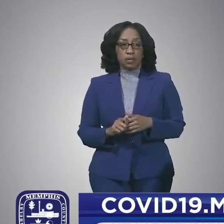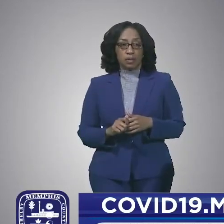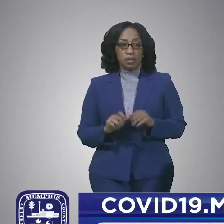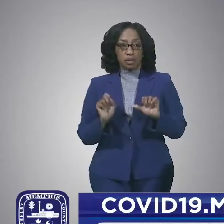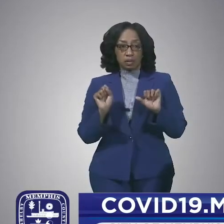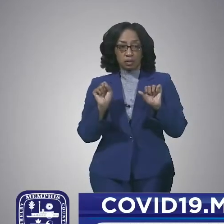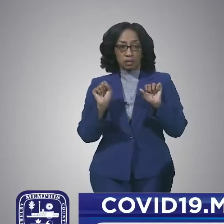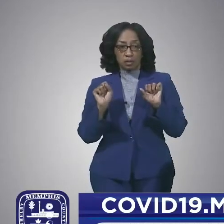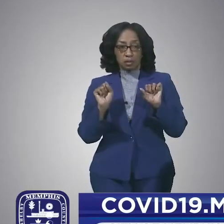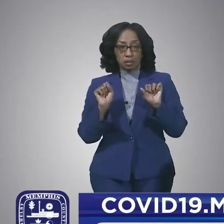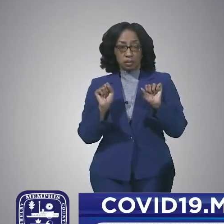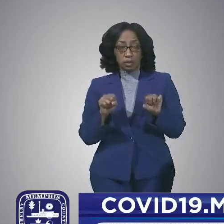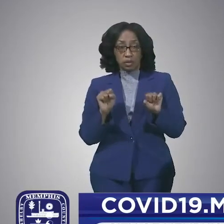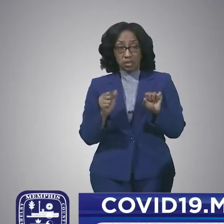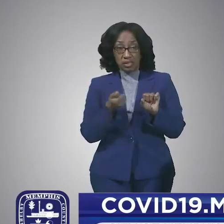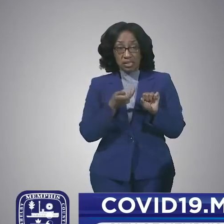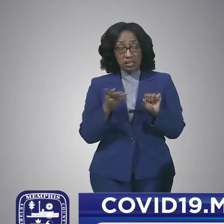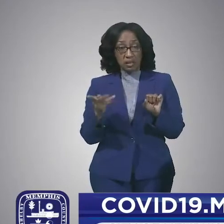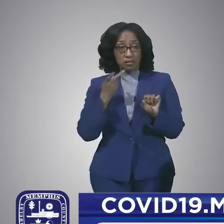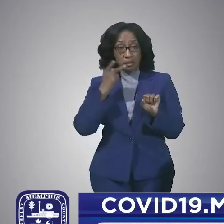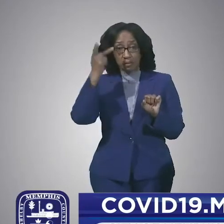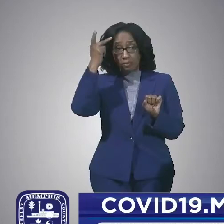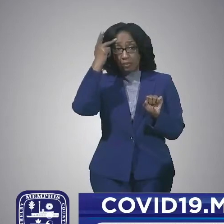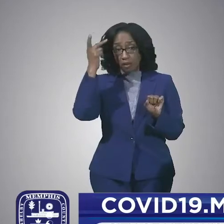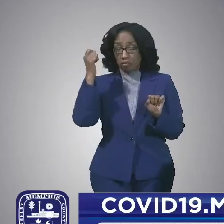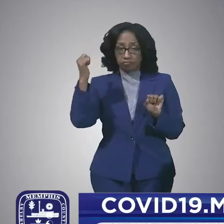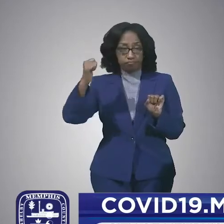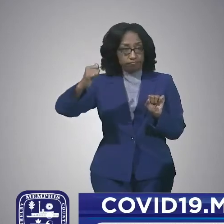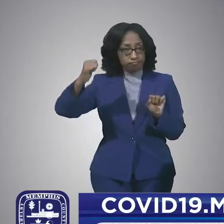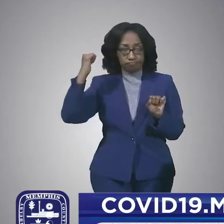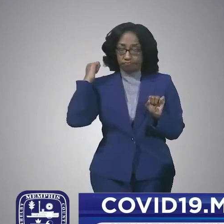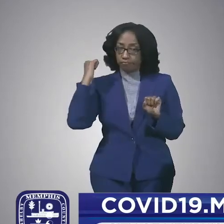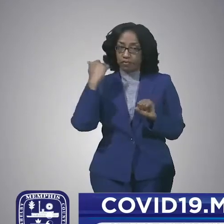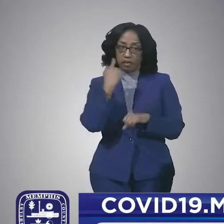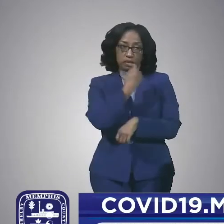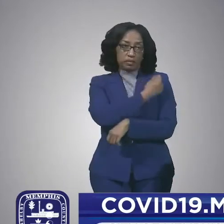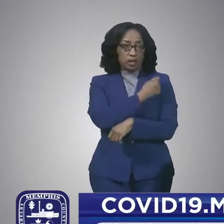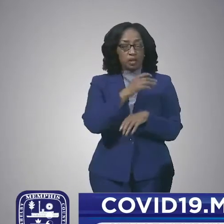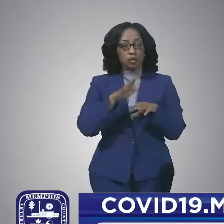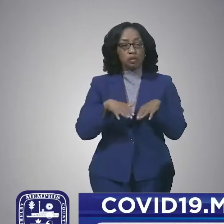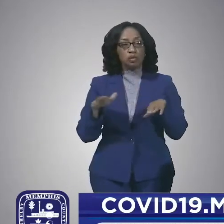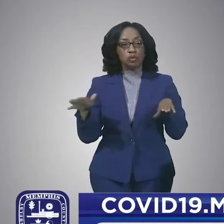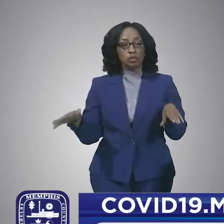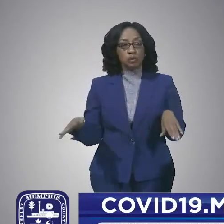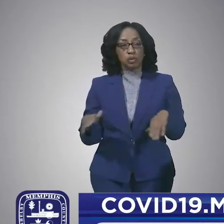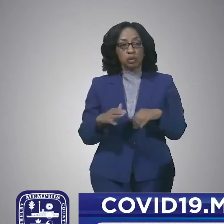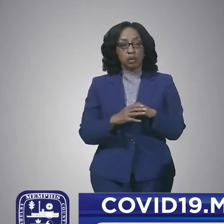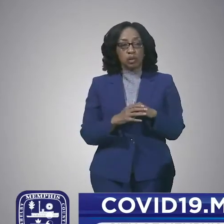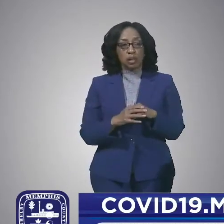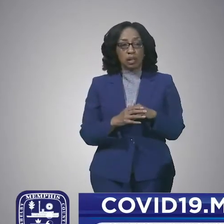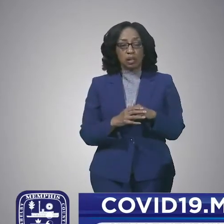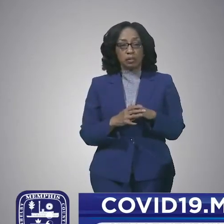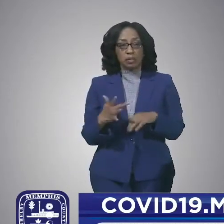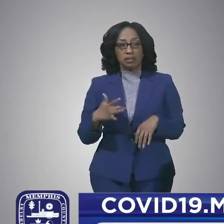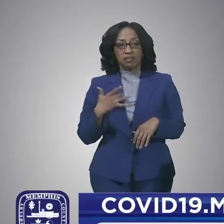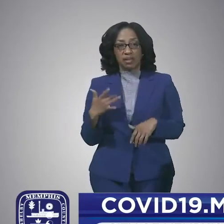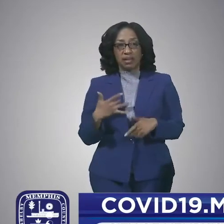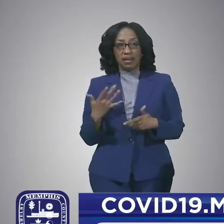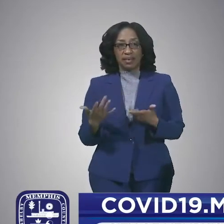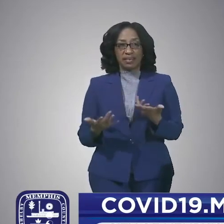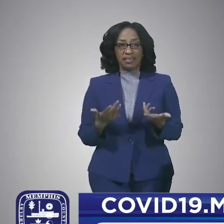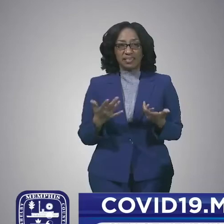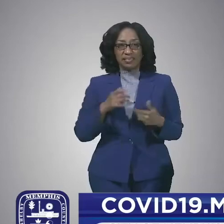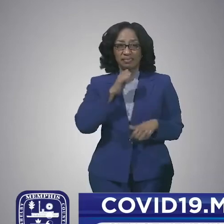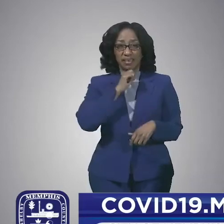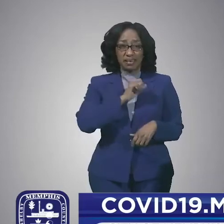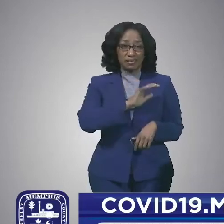percentage of parents who don't have any intention of vaccinating their children, especially those who think, well,